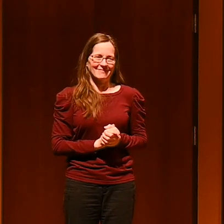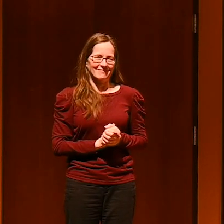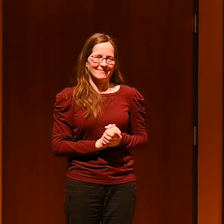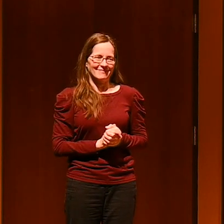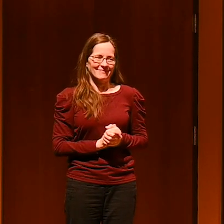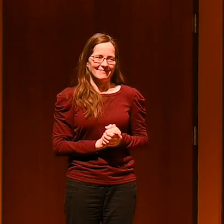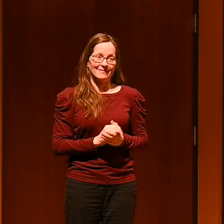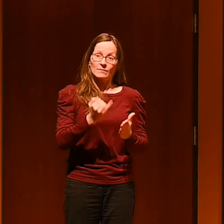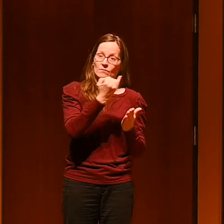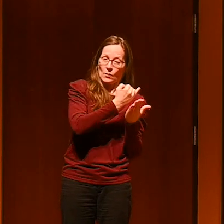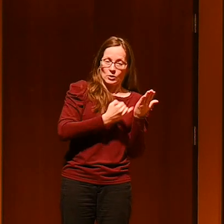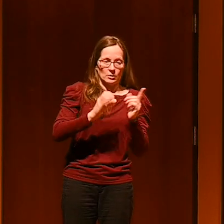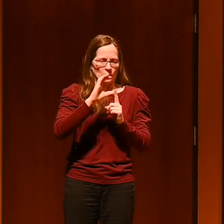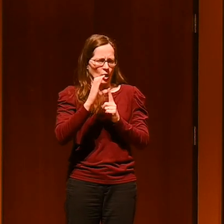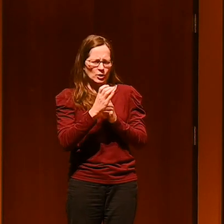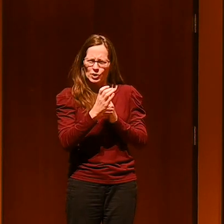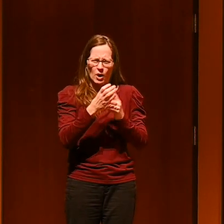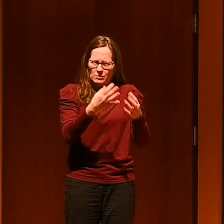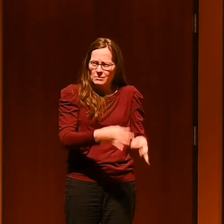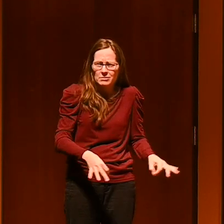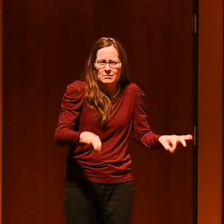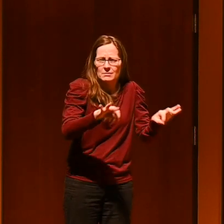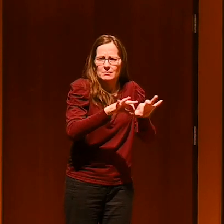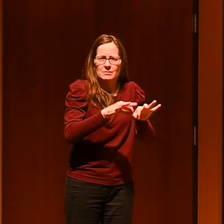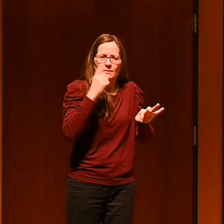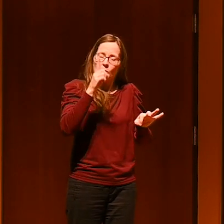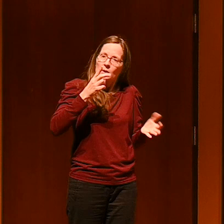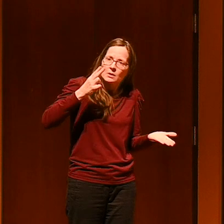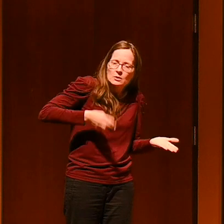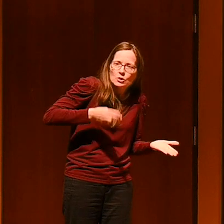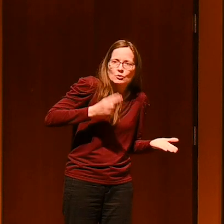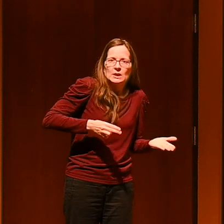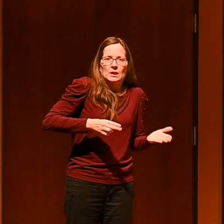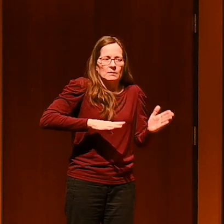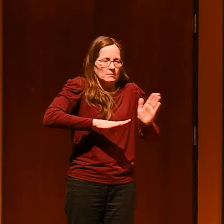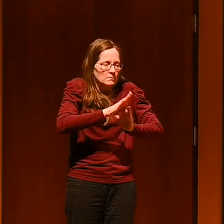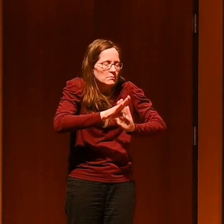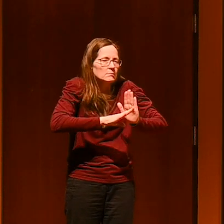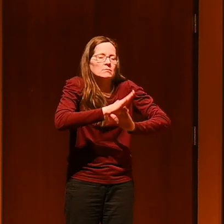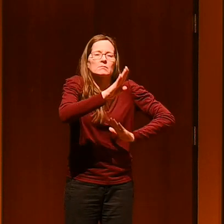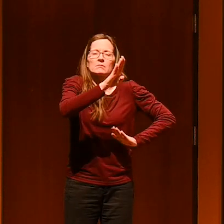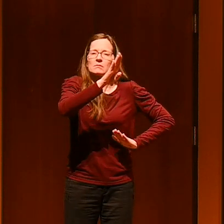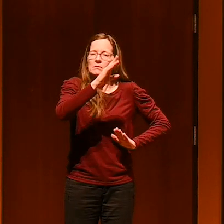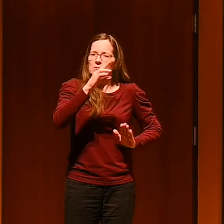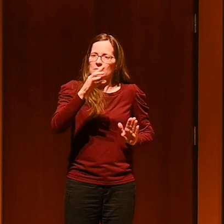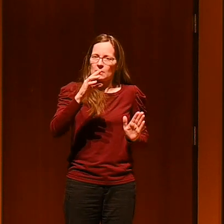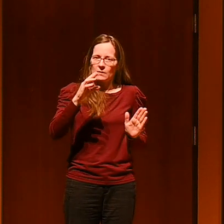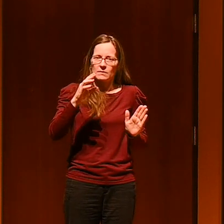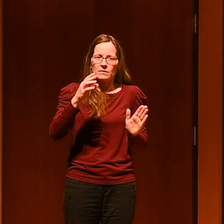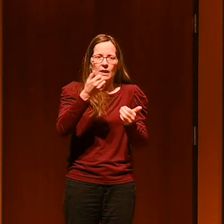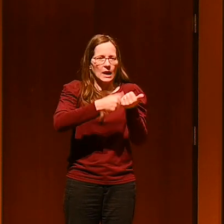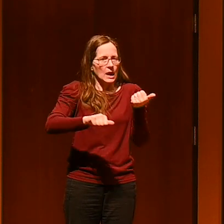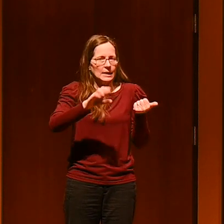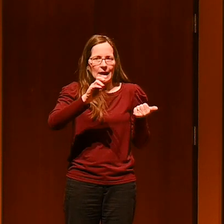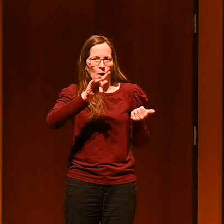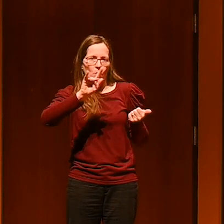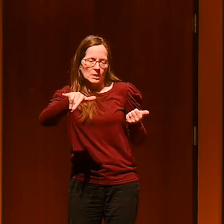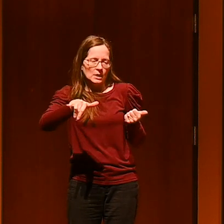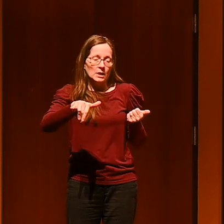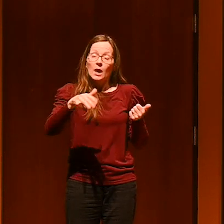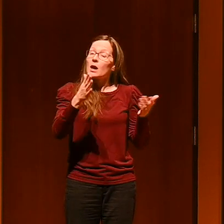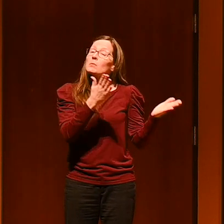Arts and culture are essential to the history, vibrancy, and cohesion of Howard County, and planning for the arts is key